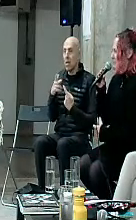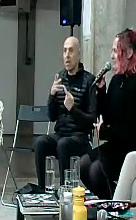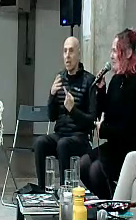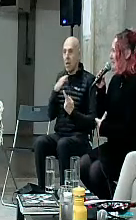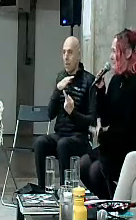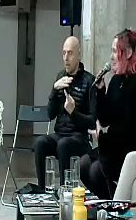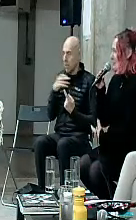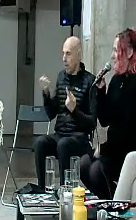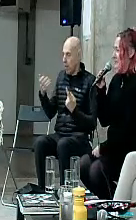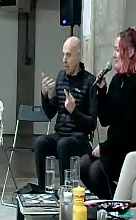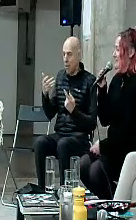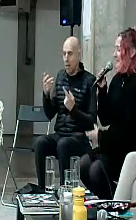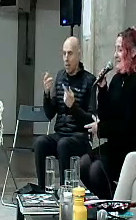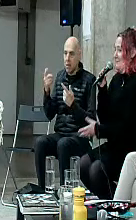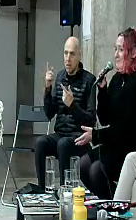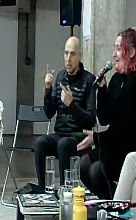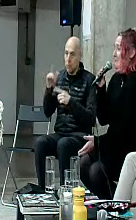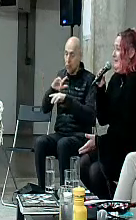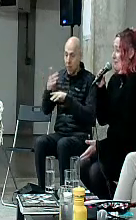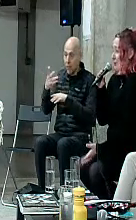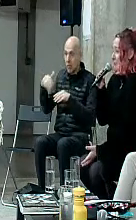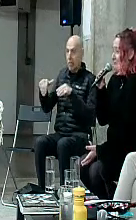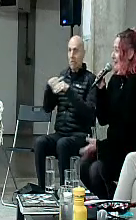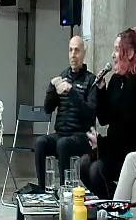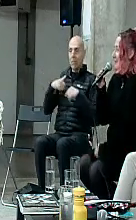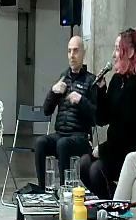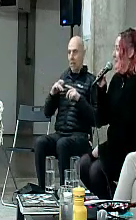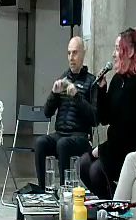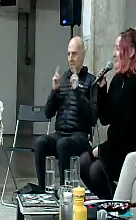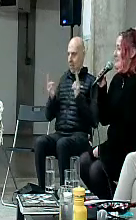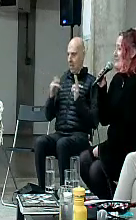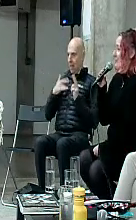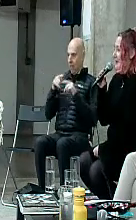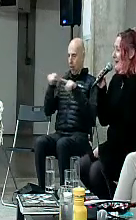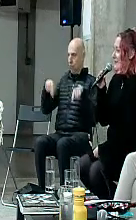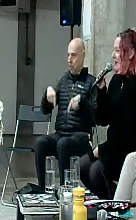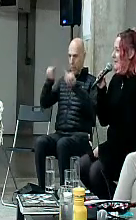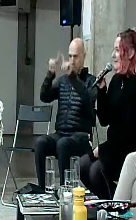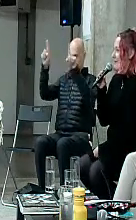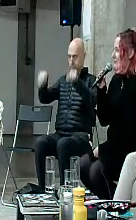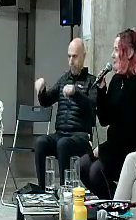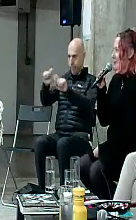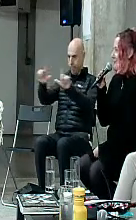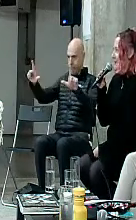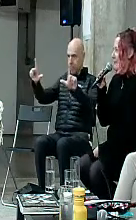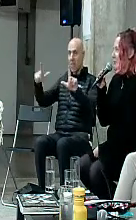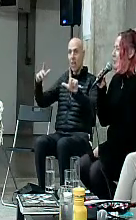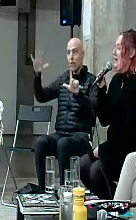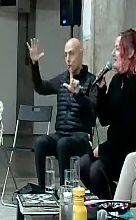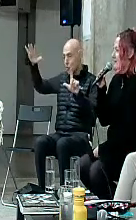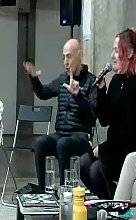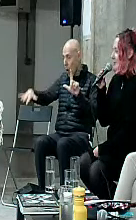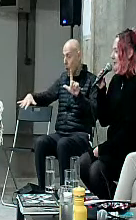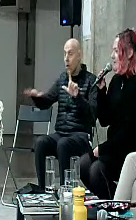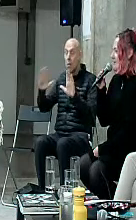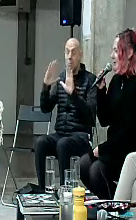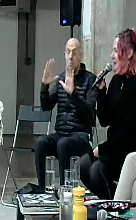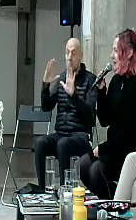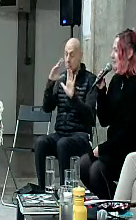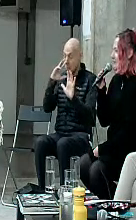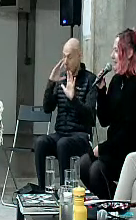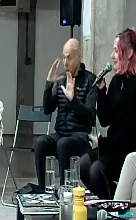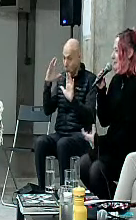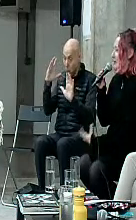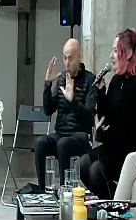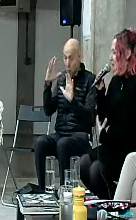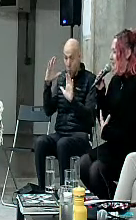and DWP professionals in my living room while it was snowing outside, and it was one of the weirdest experiences of my